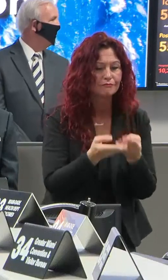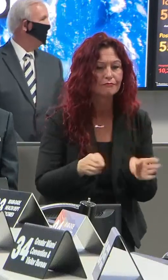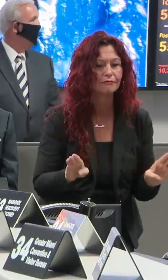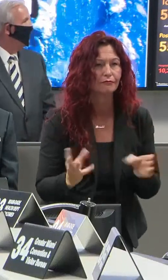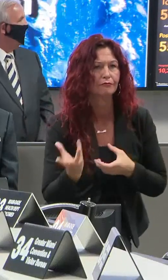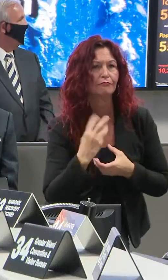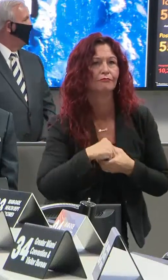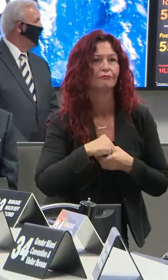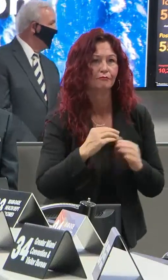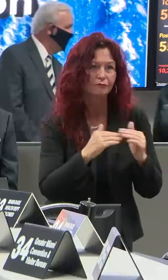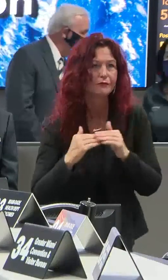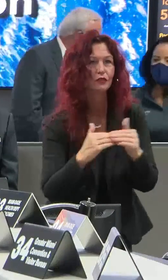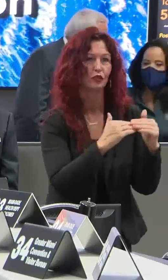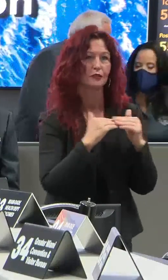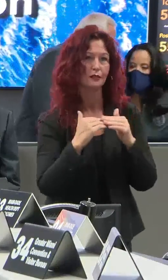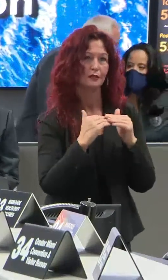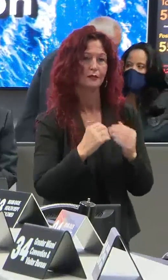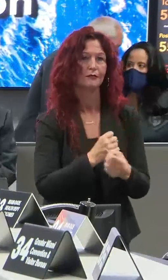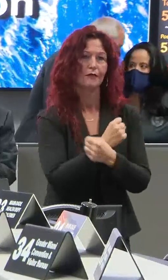kindness. Thank you.